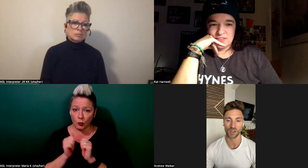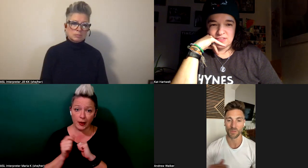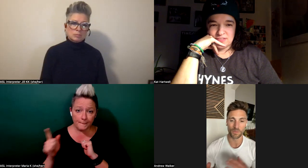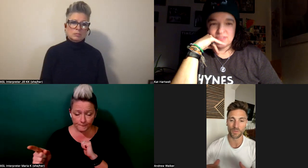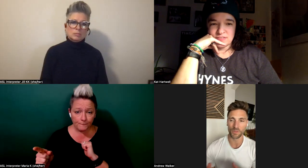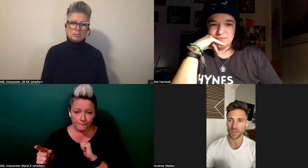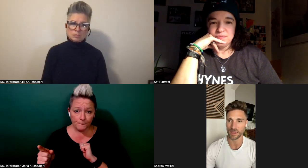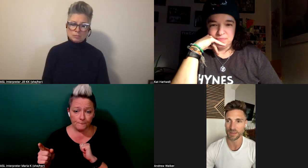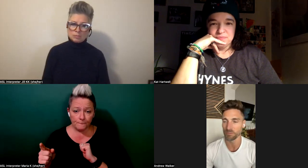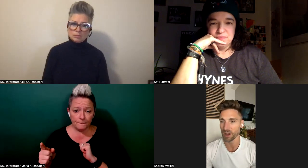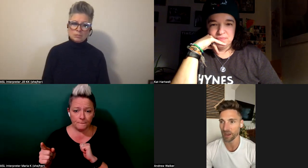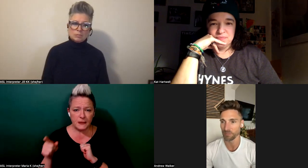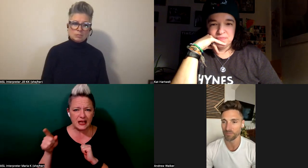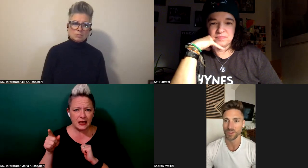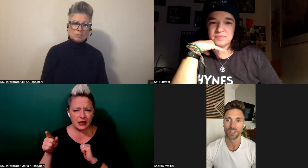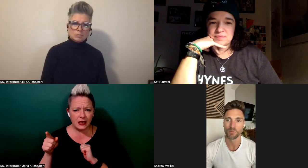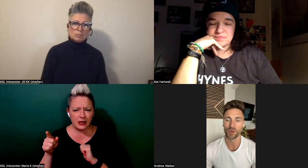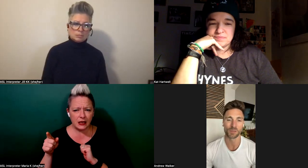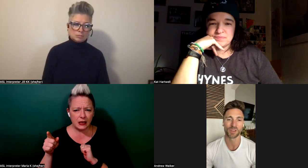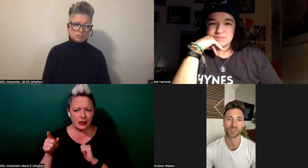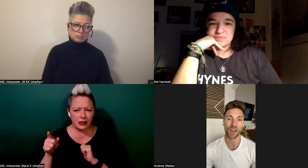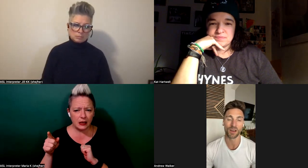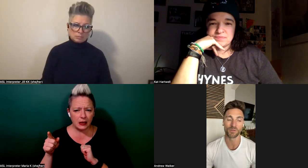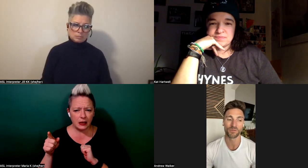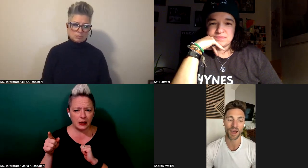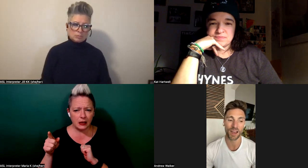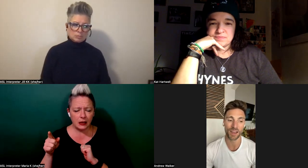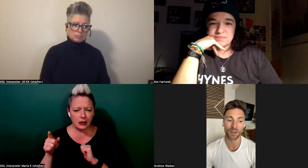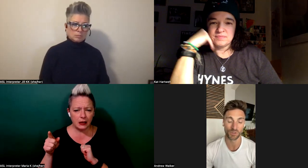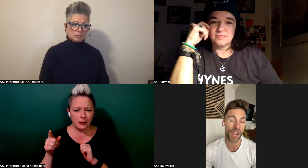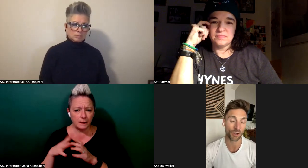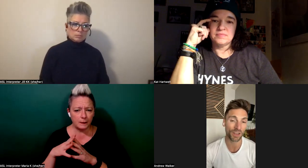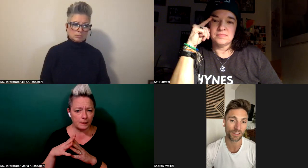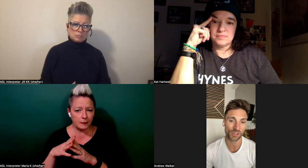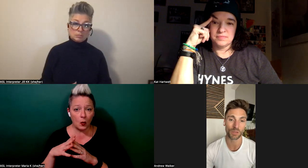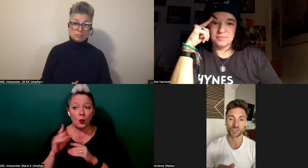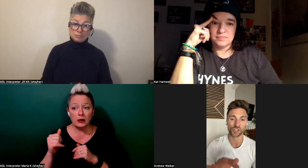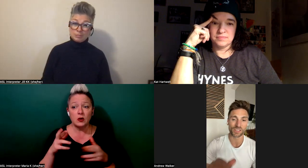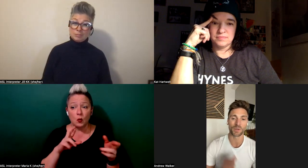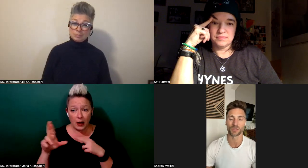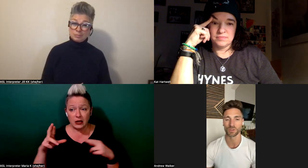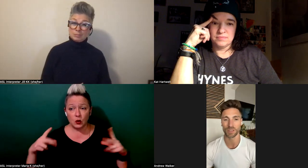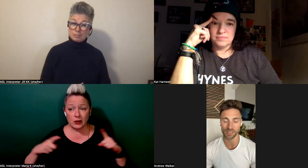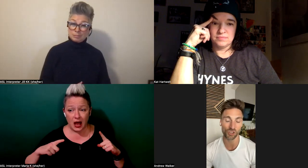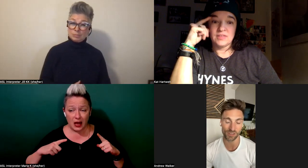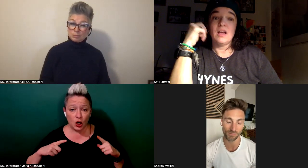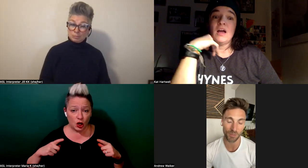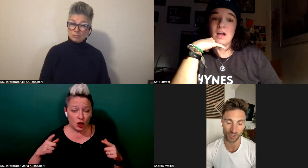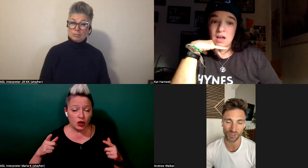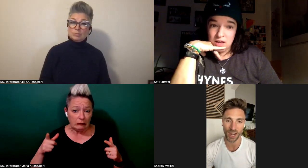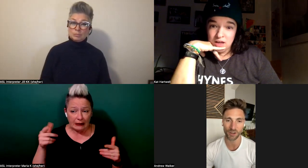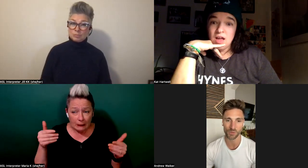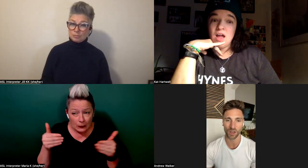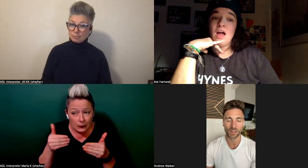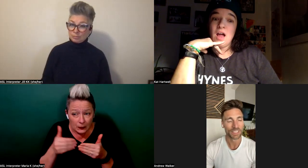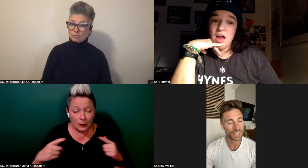he was on the precipice of retiring. So he was just about to he's just about